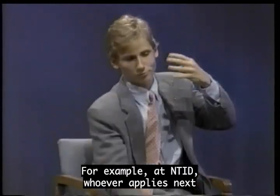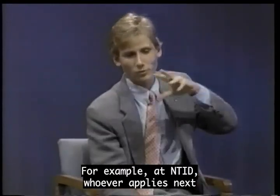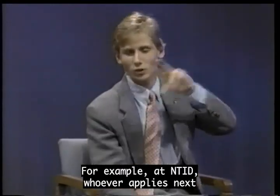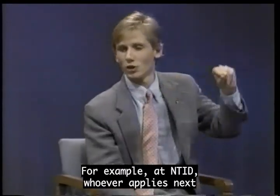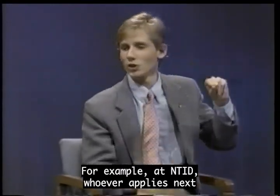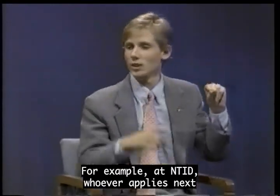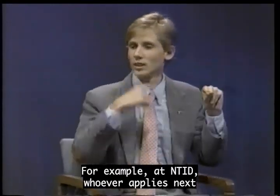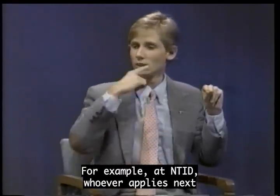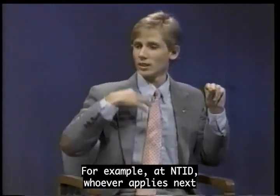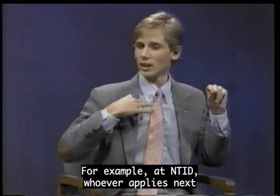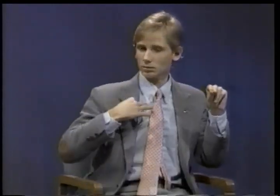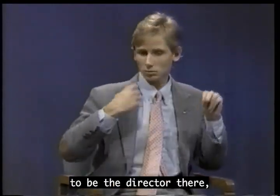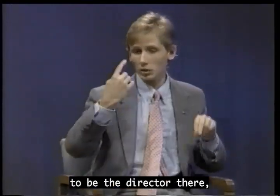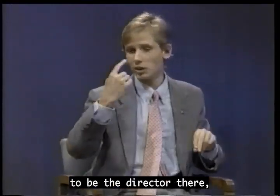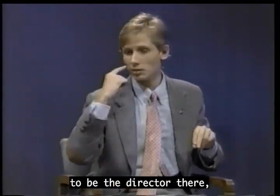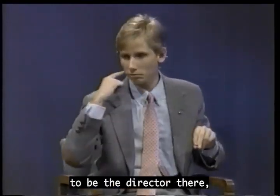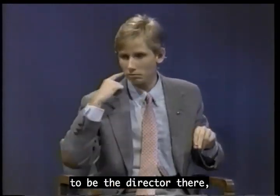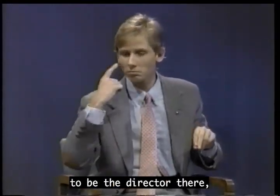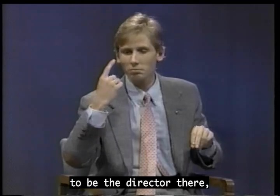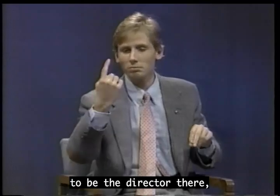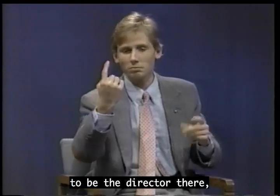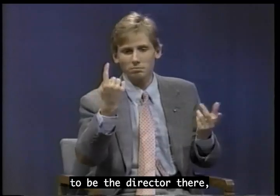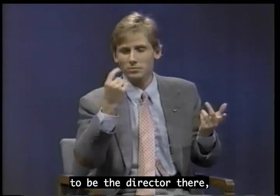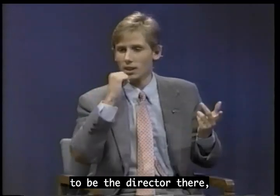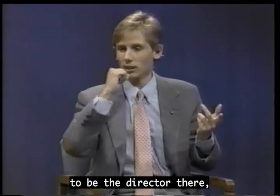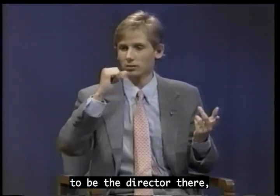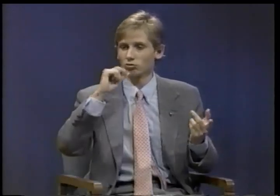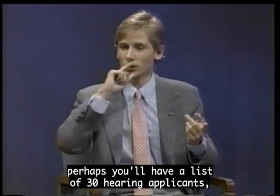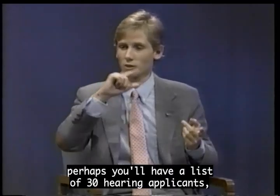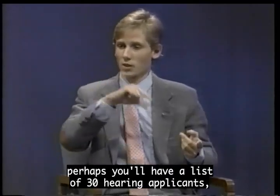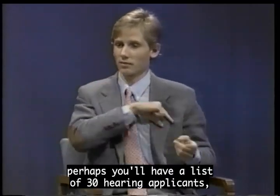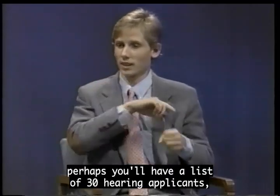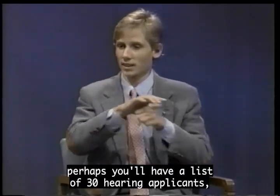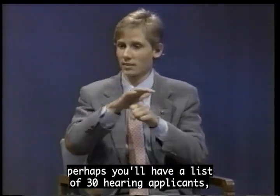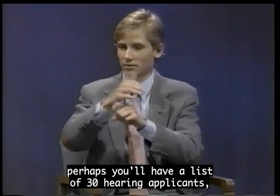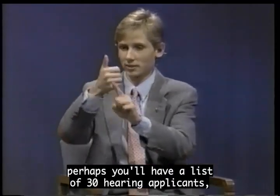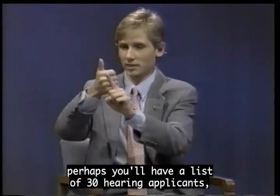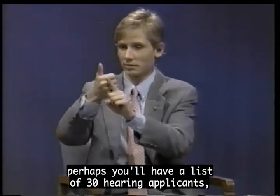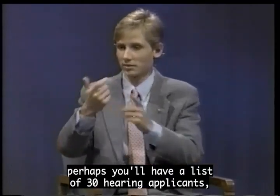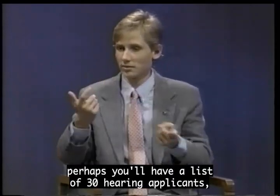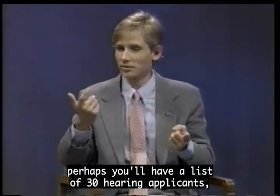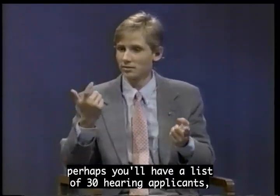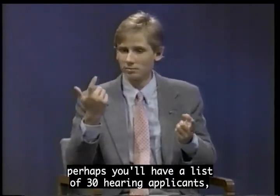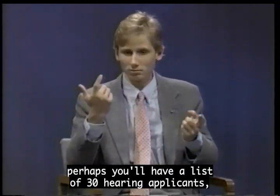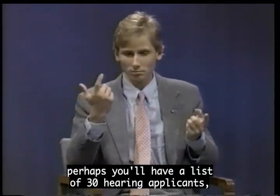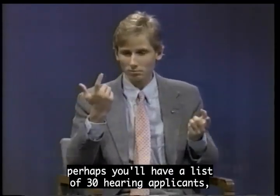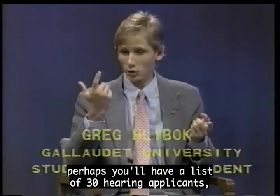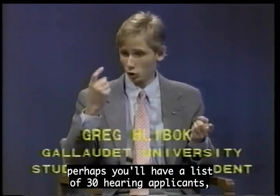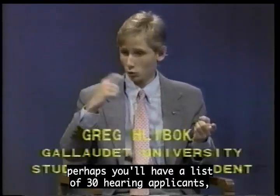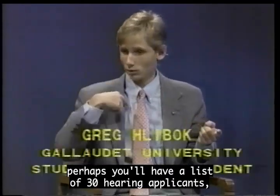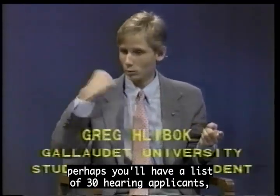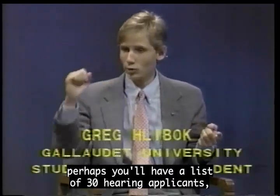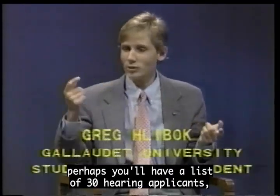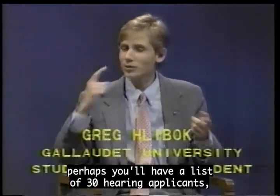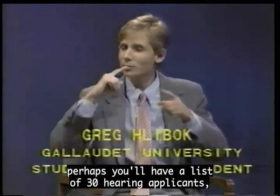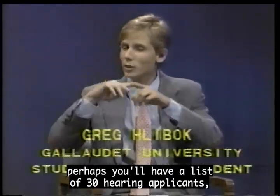there, perhaps you'll have a list of 30 hearing applicants, and they may or may not be